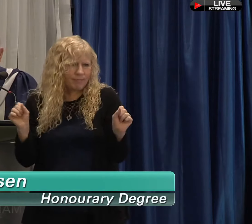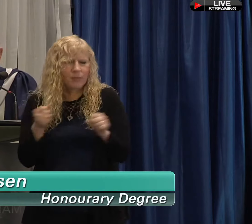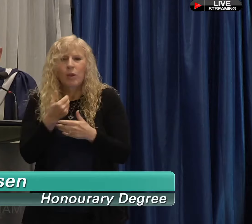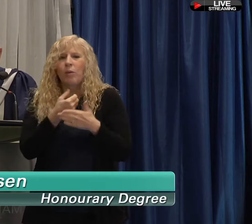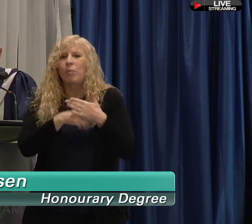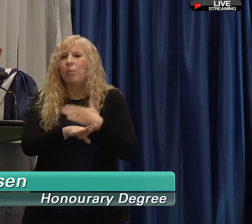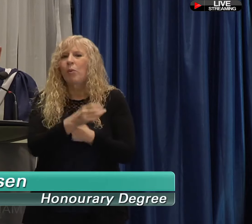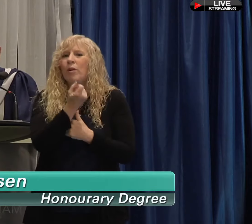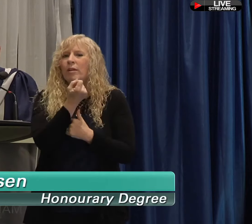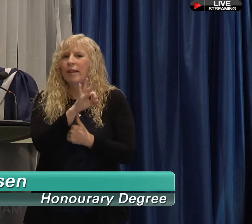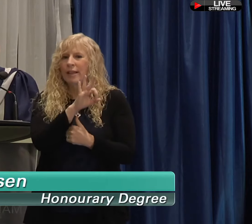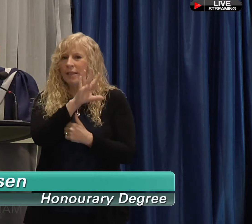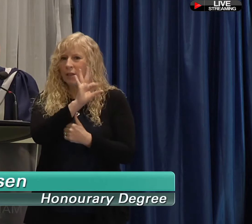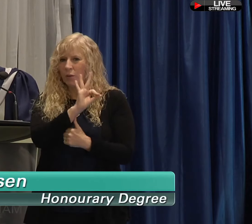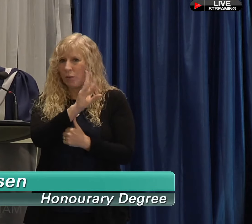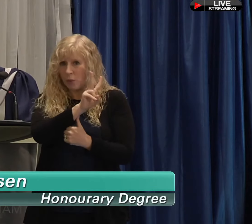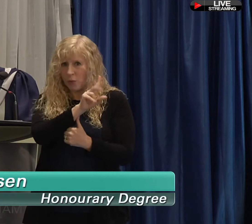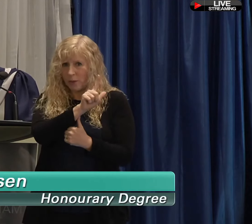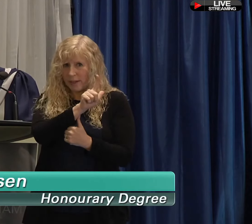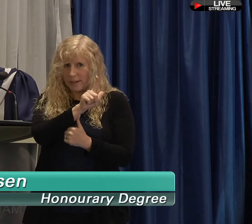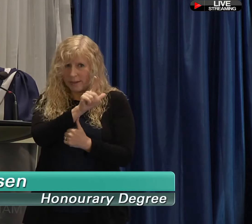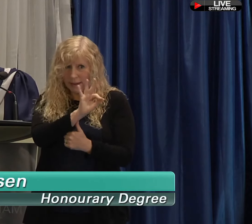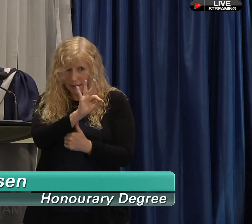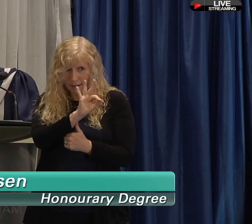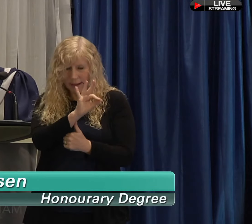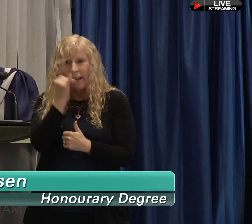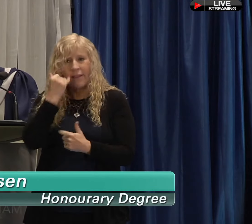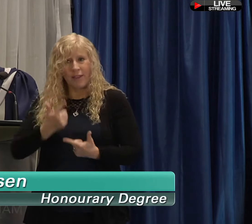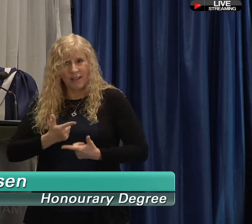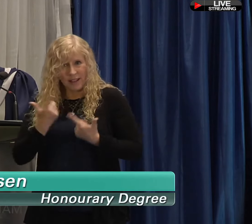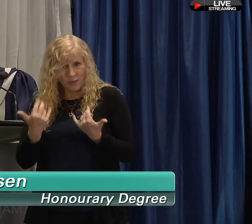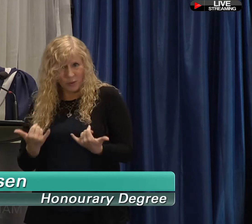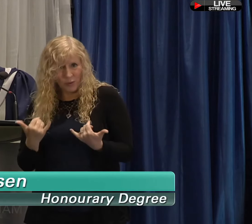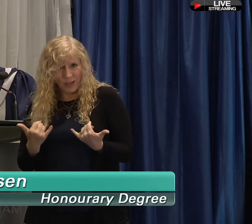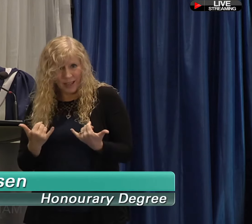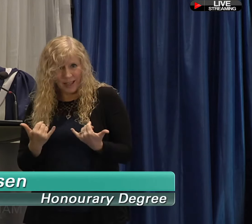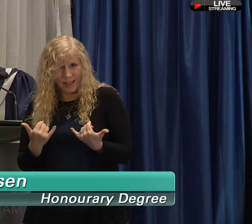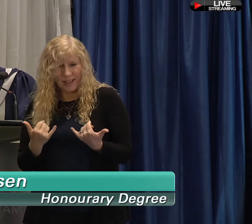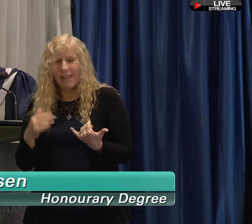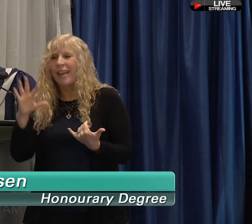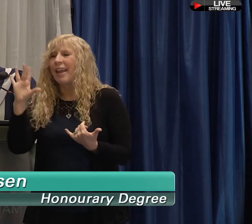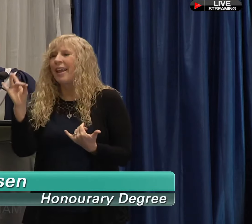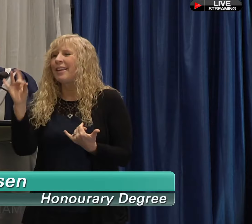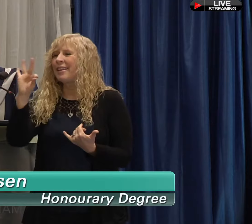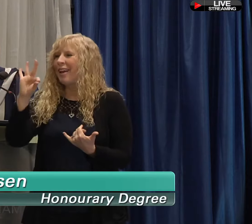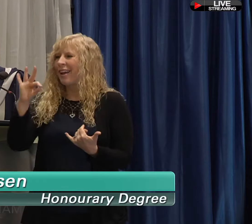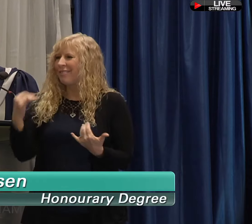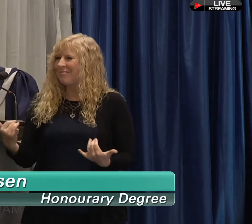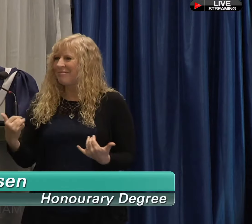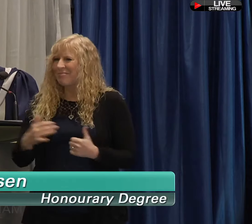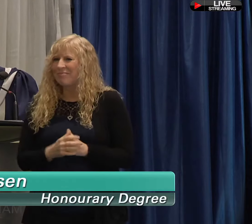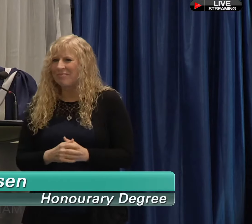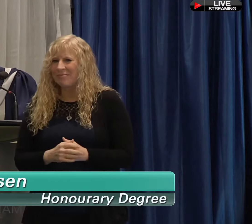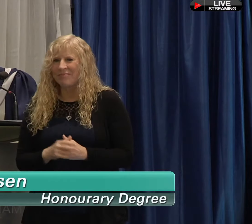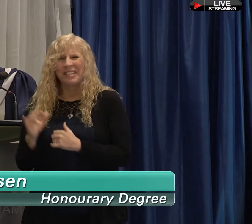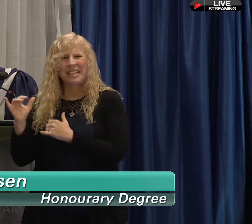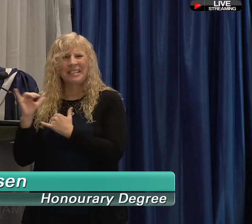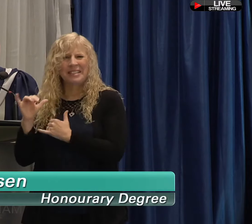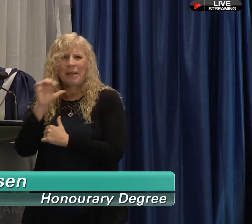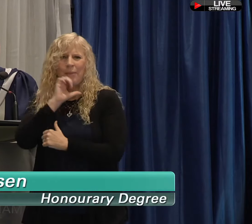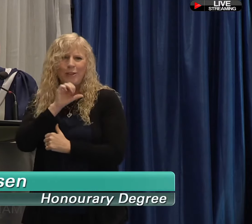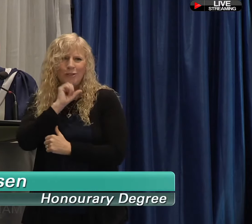1929. If alive today, she would be 89 years old, the same age as I